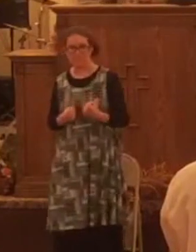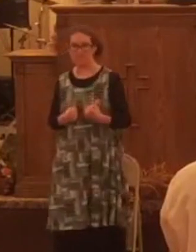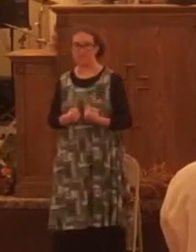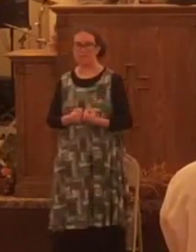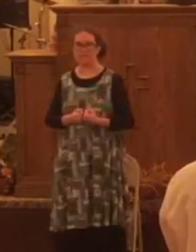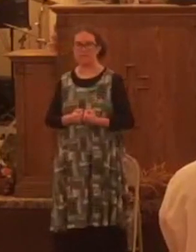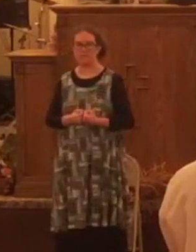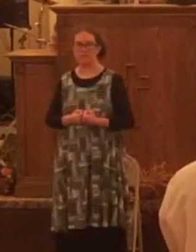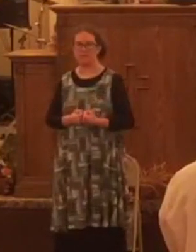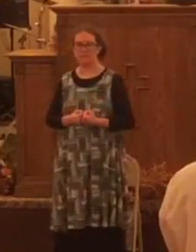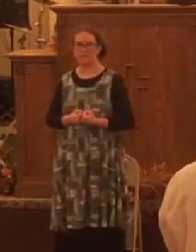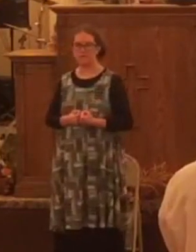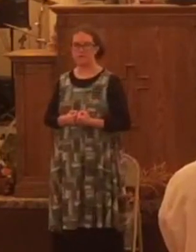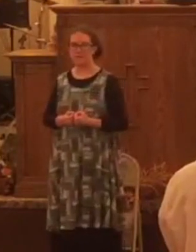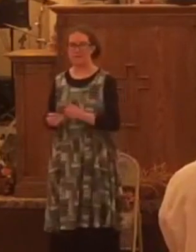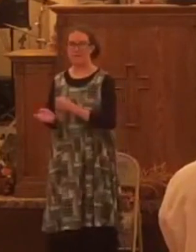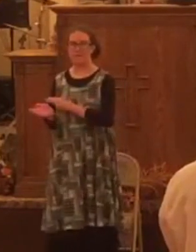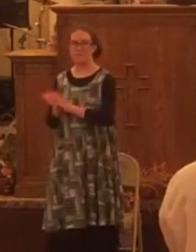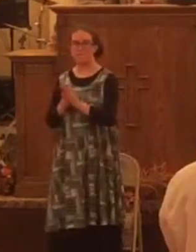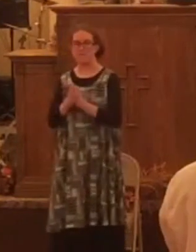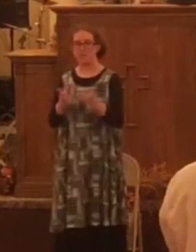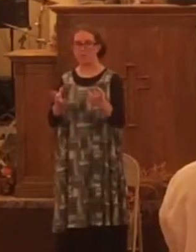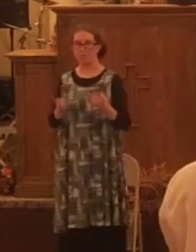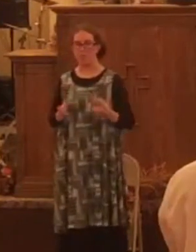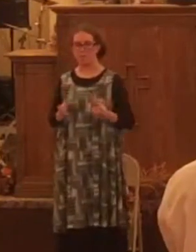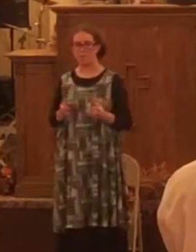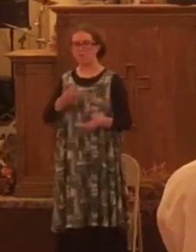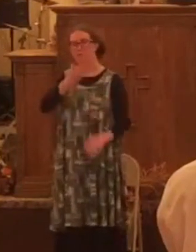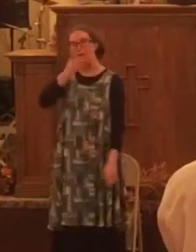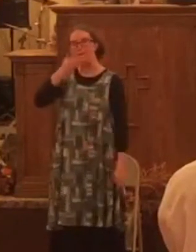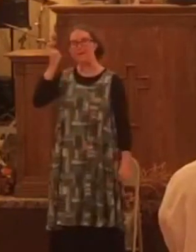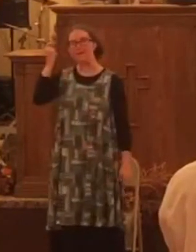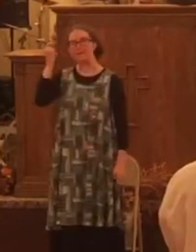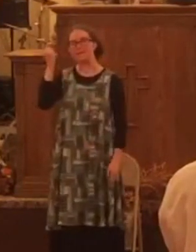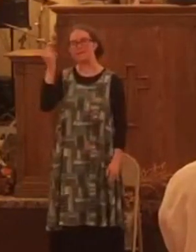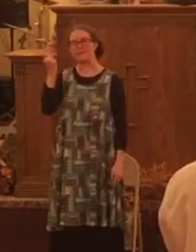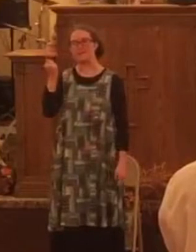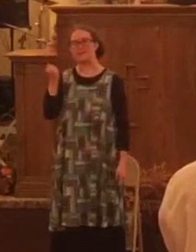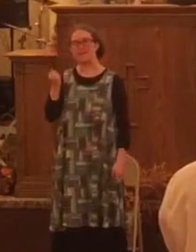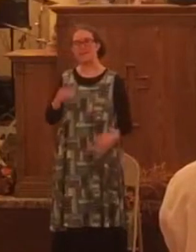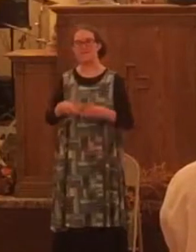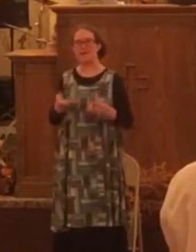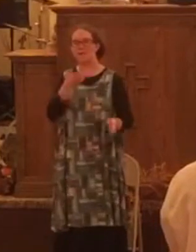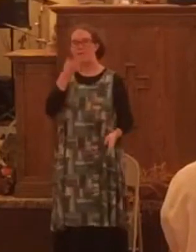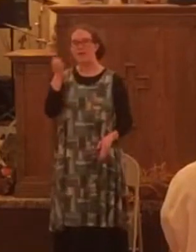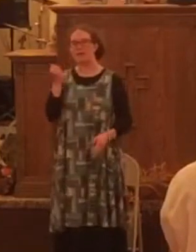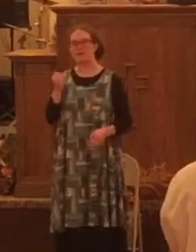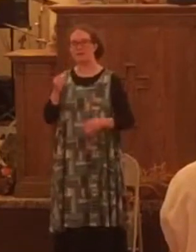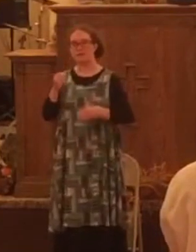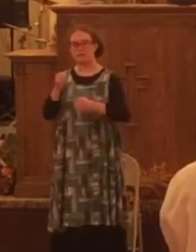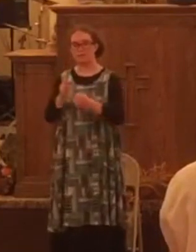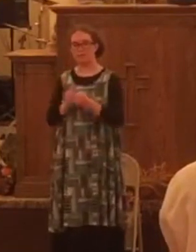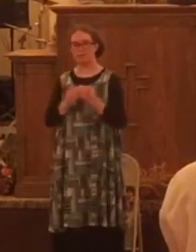and praise God, I want to do my best, amen, to